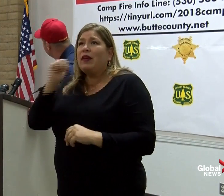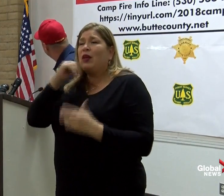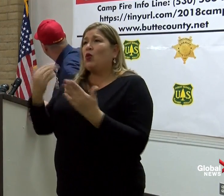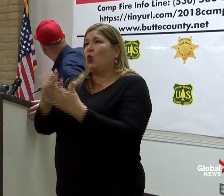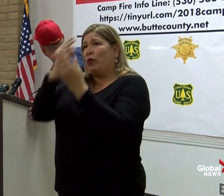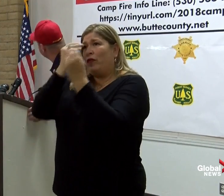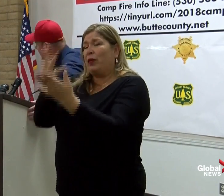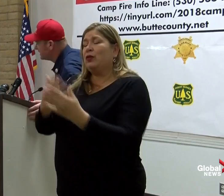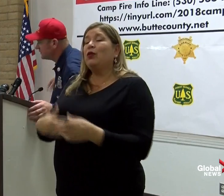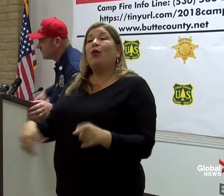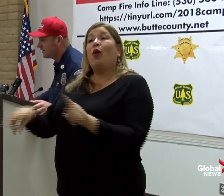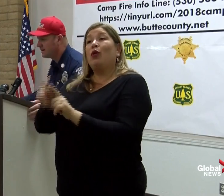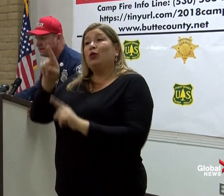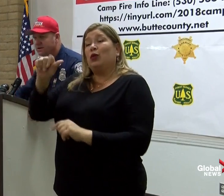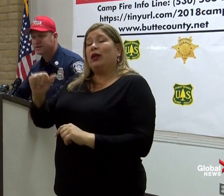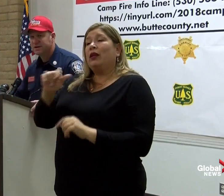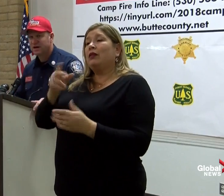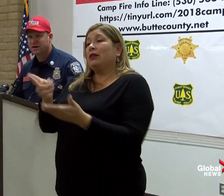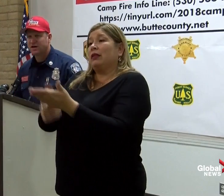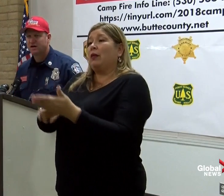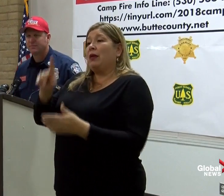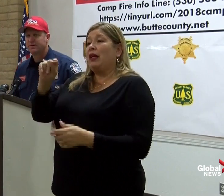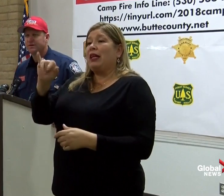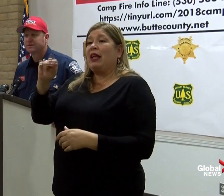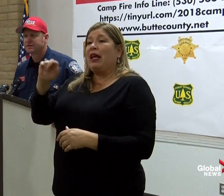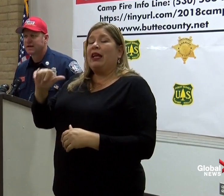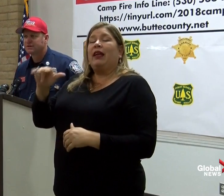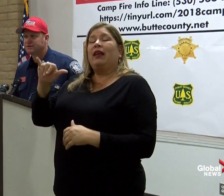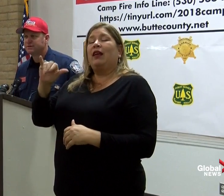also sign up on this